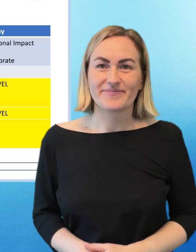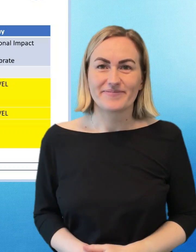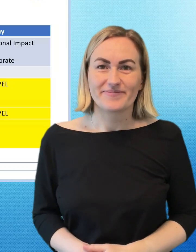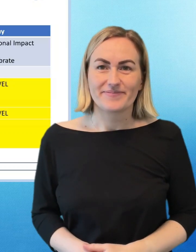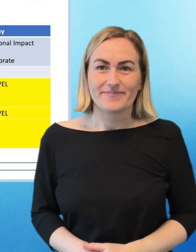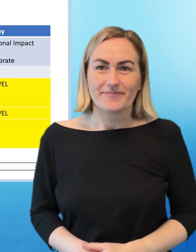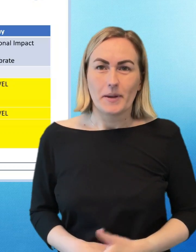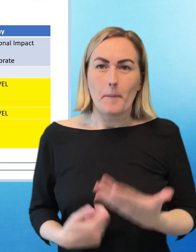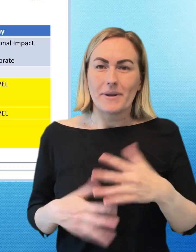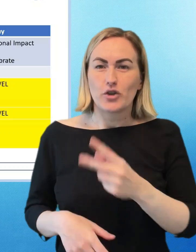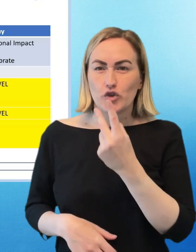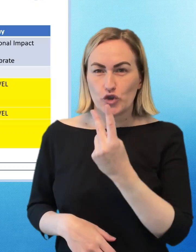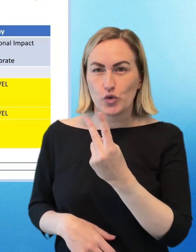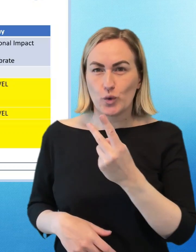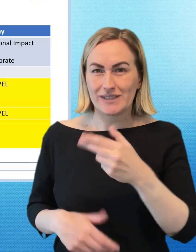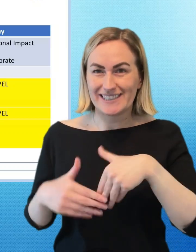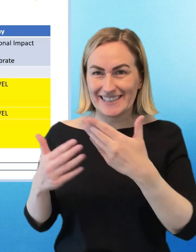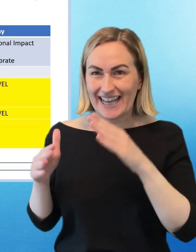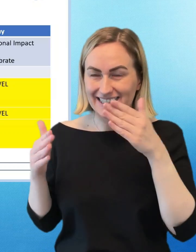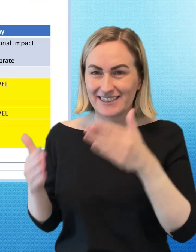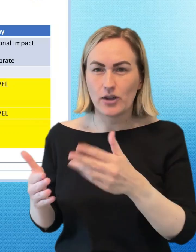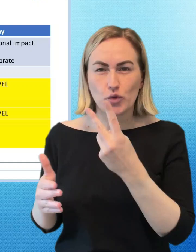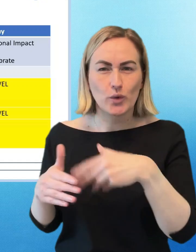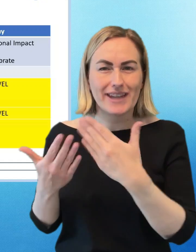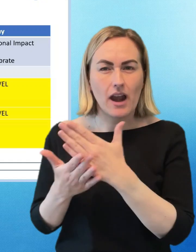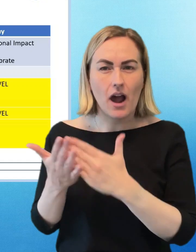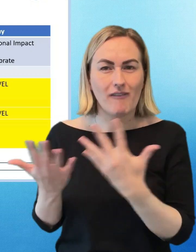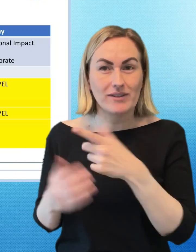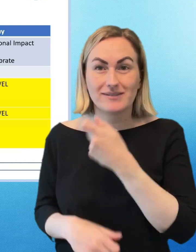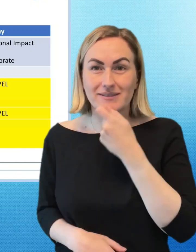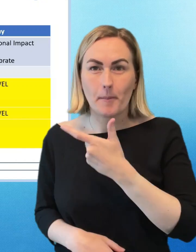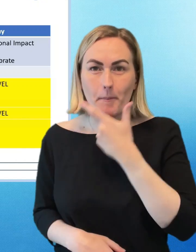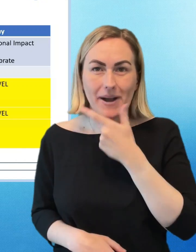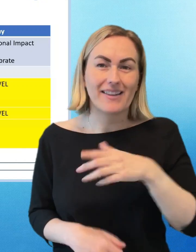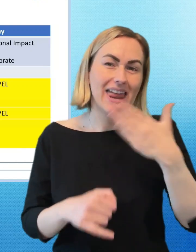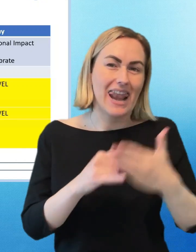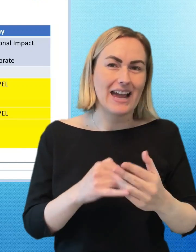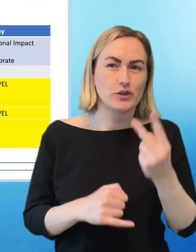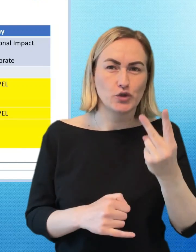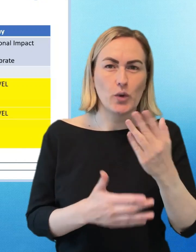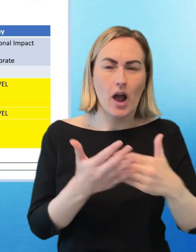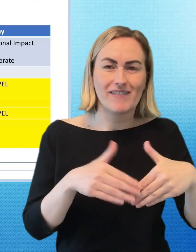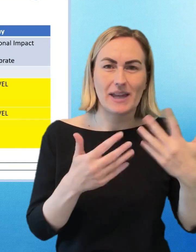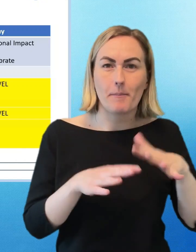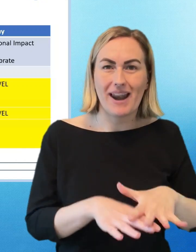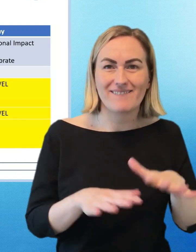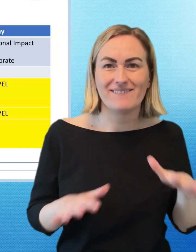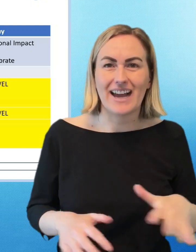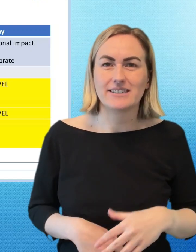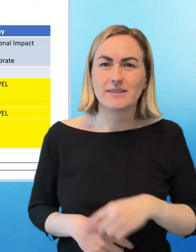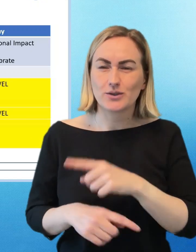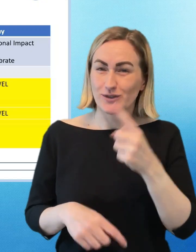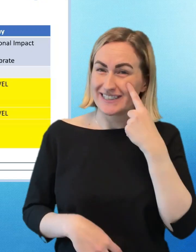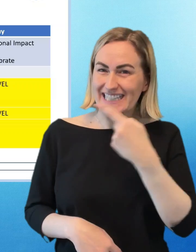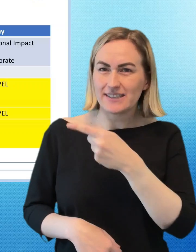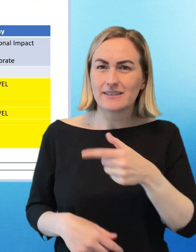We spent the first 2.5 days in Dublin and the last 2.5 days in Belfast. As you can see, we allowed for travel